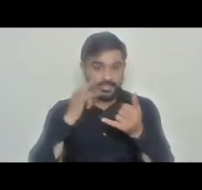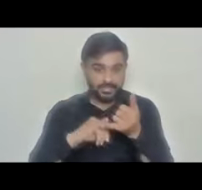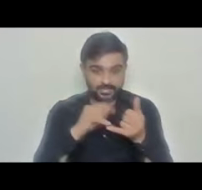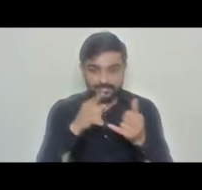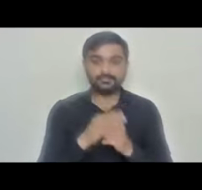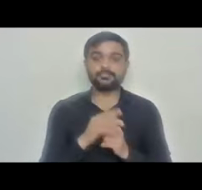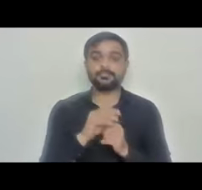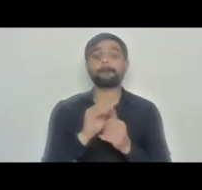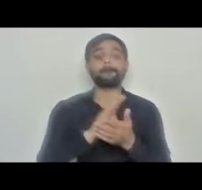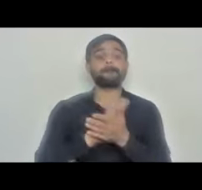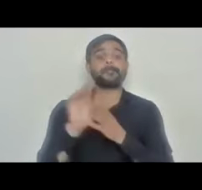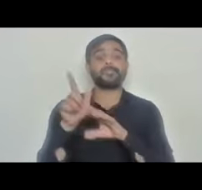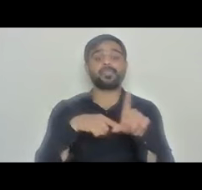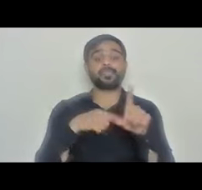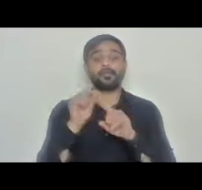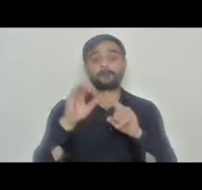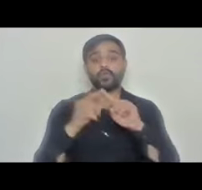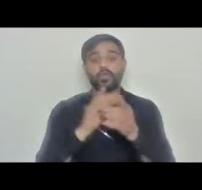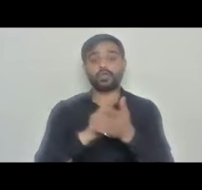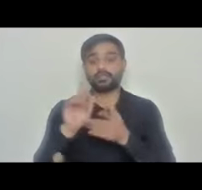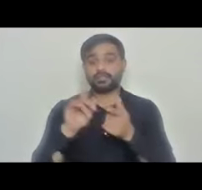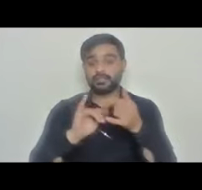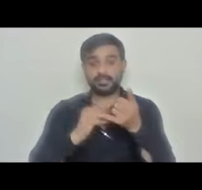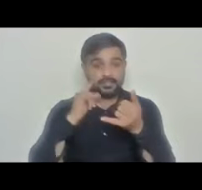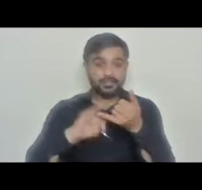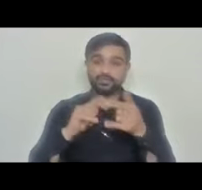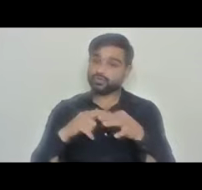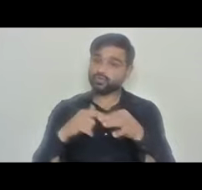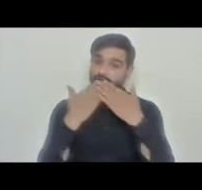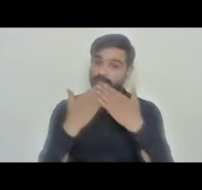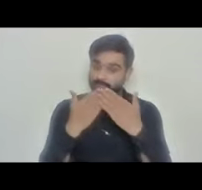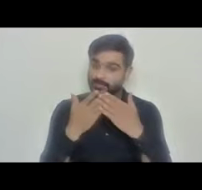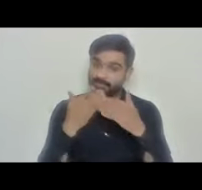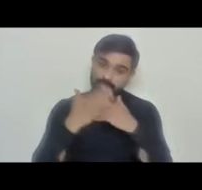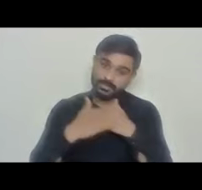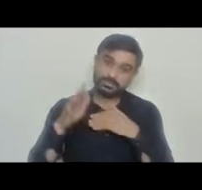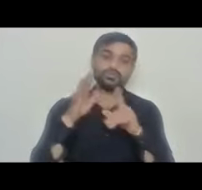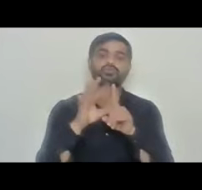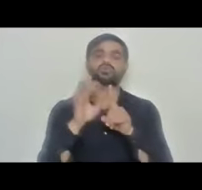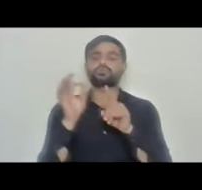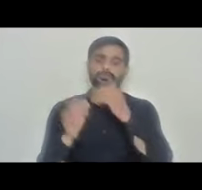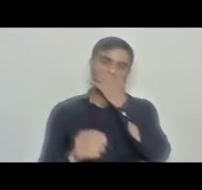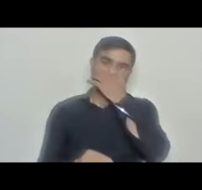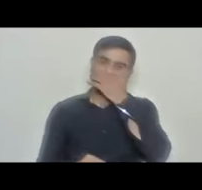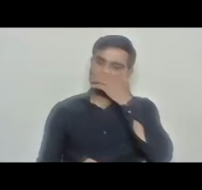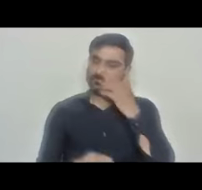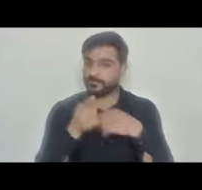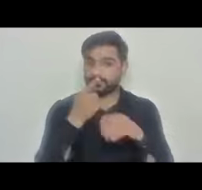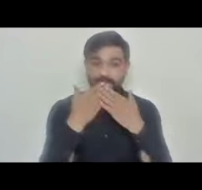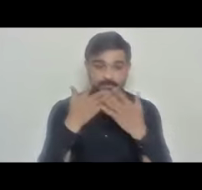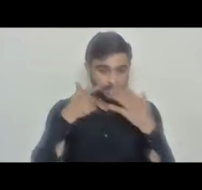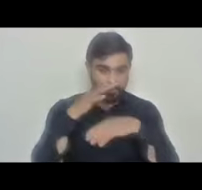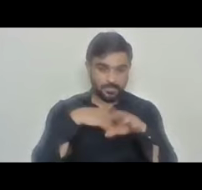So for hypothesis testing in quantitative studies, you run different statistical tests. These